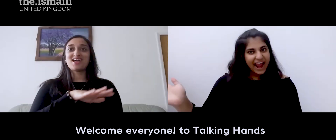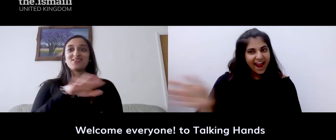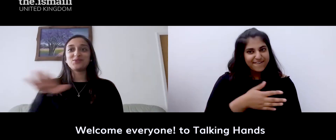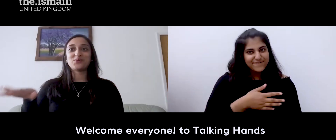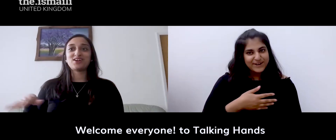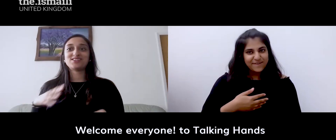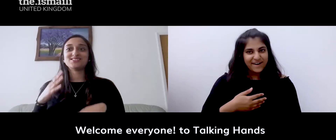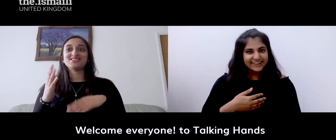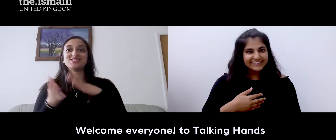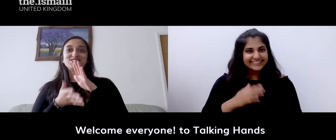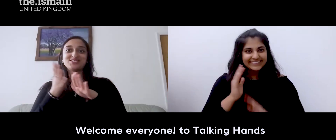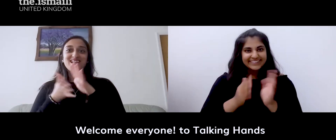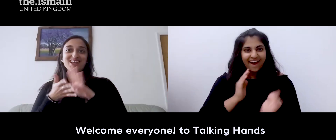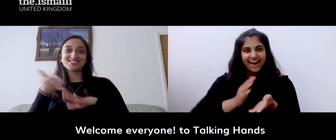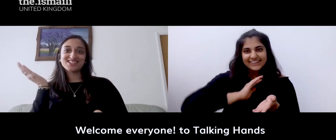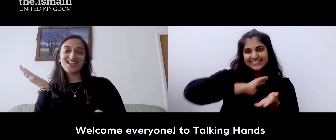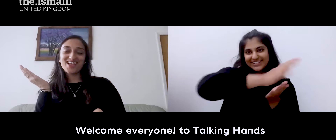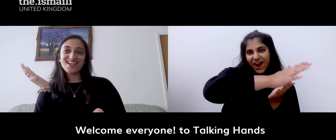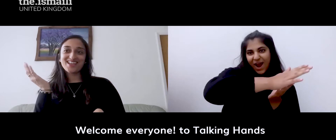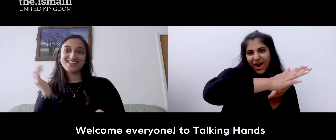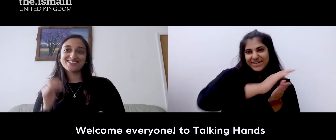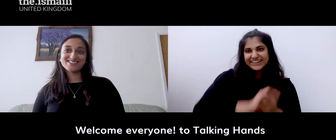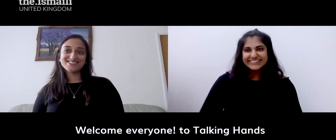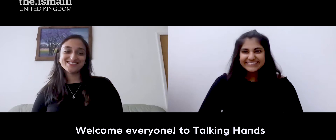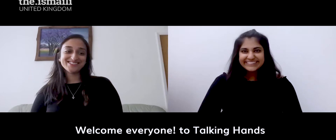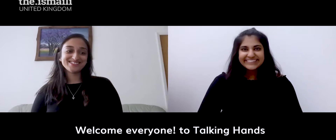Welcome everyone. It's time to go.